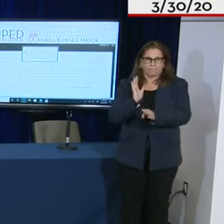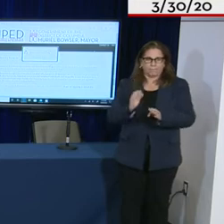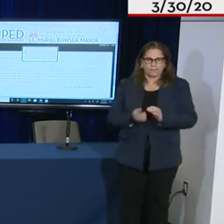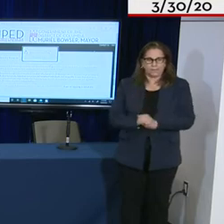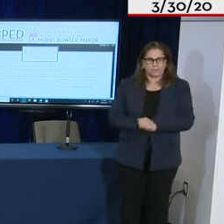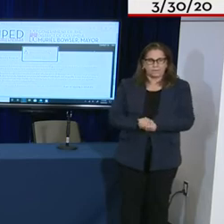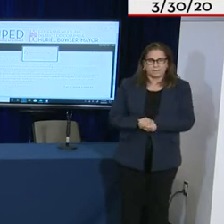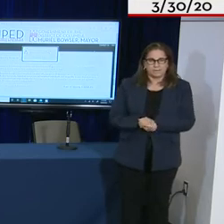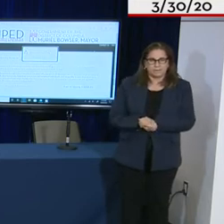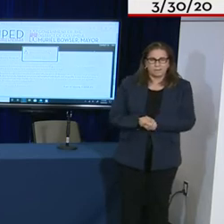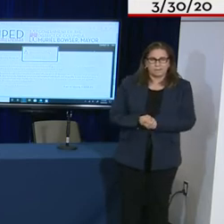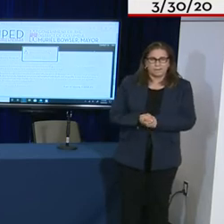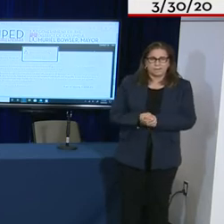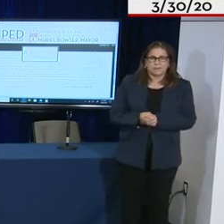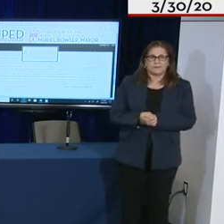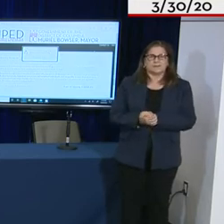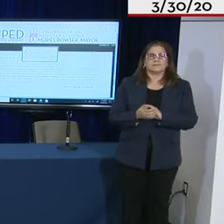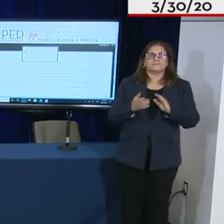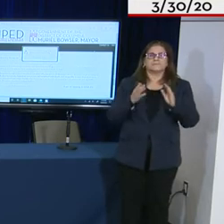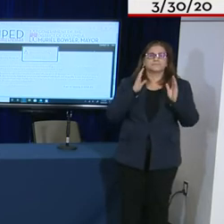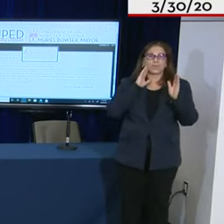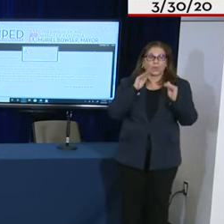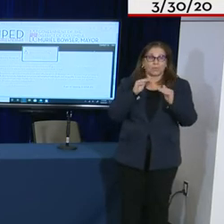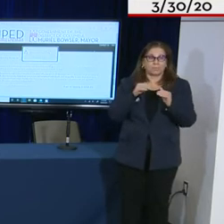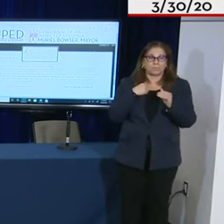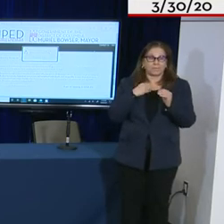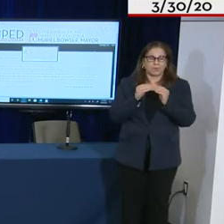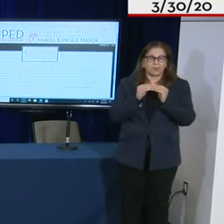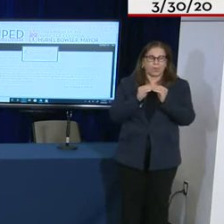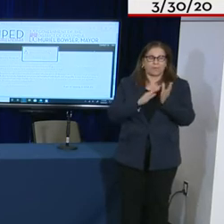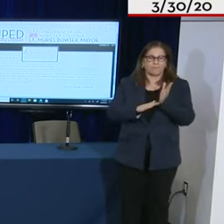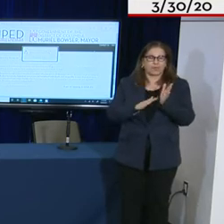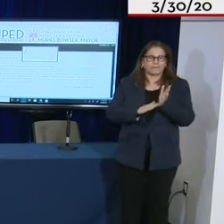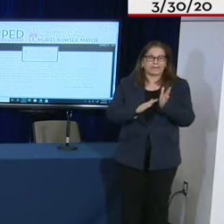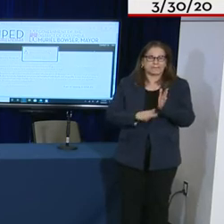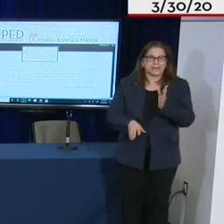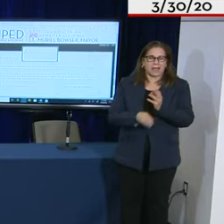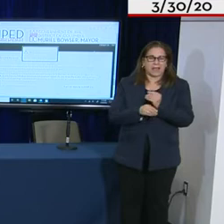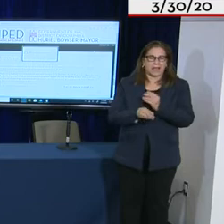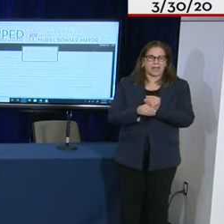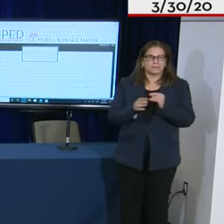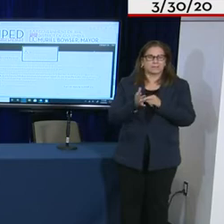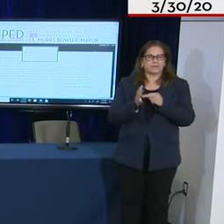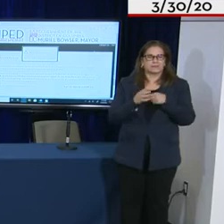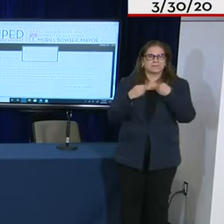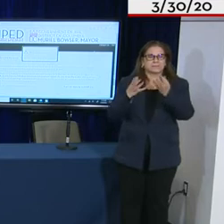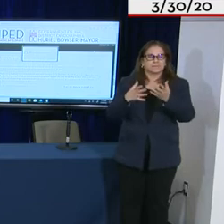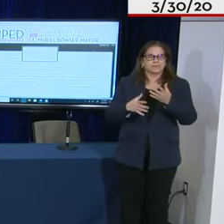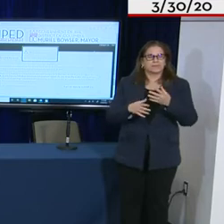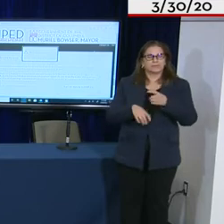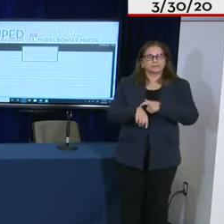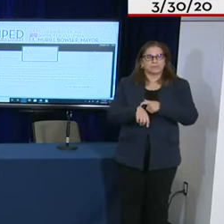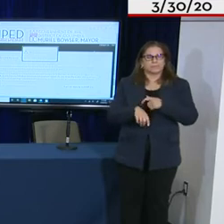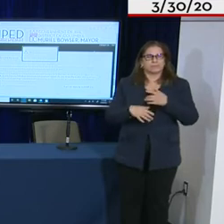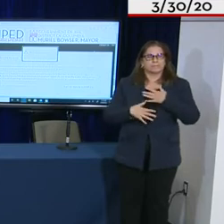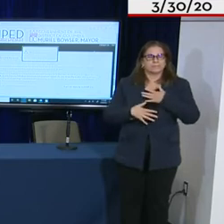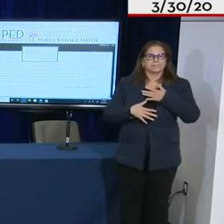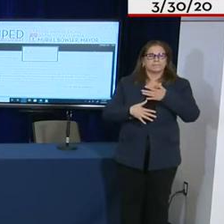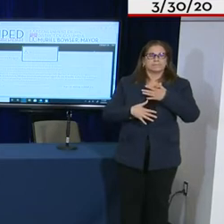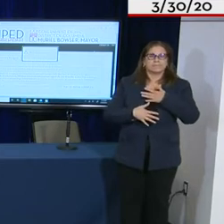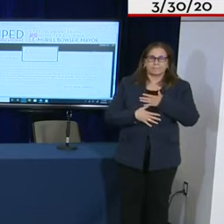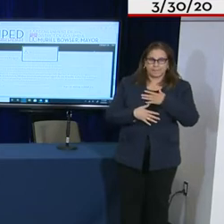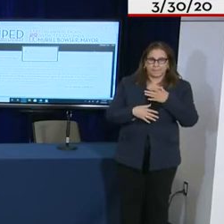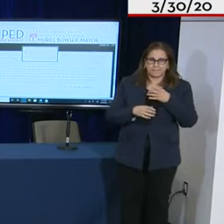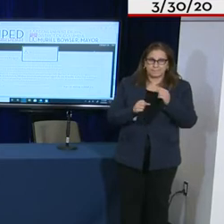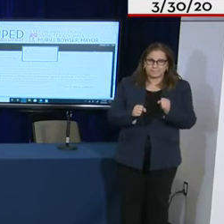sort of forgiveness built in for some of these things. But again, we know that a lot of the big ideas that